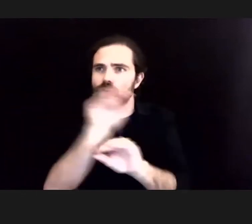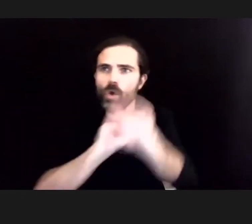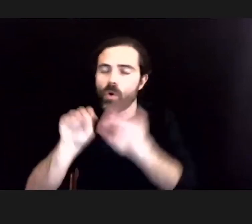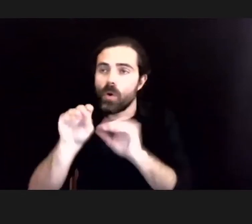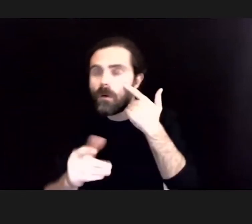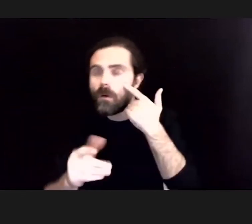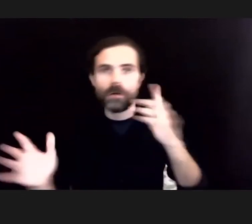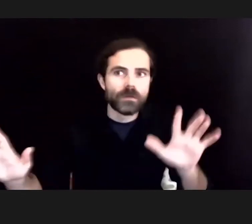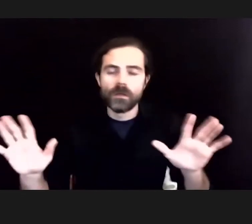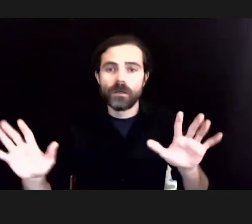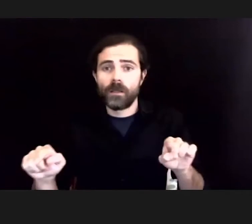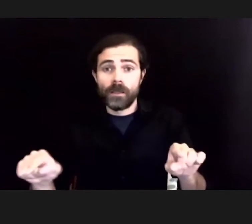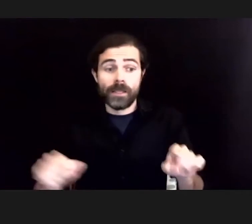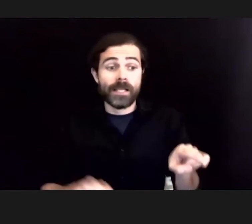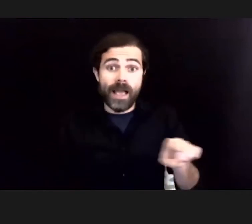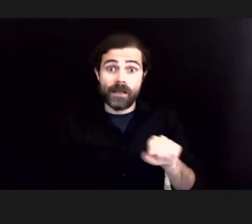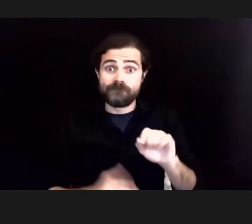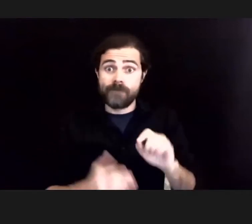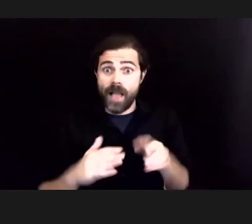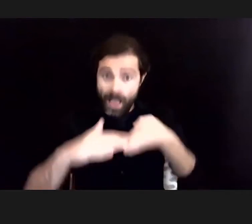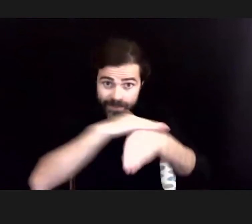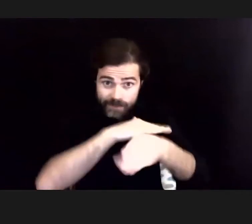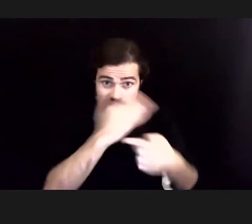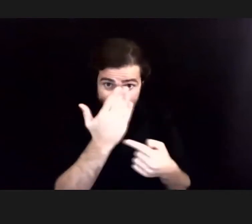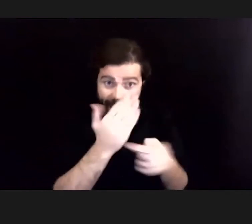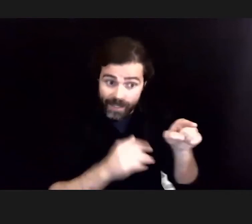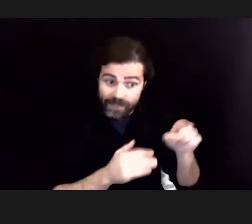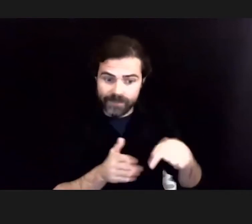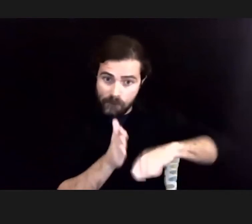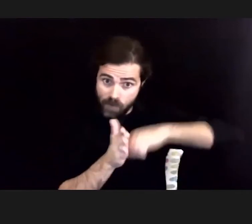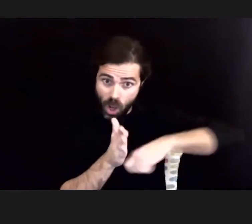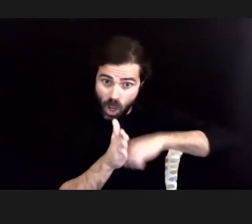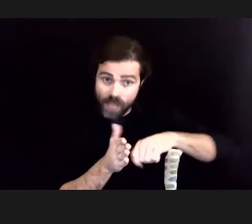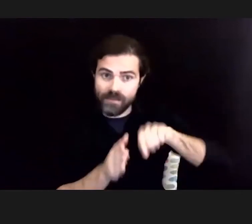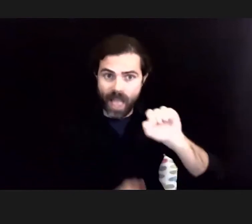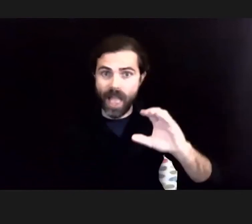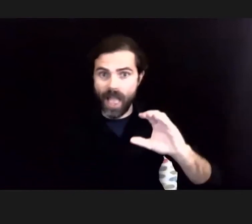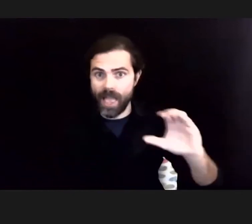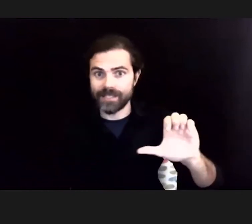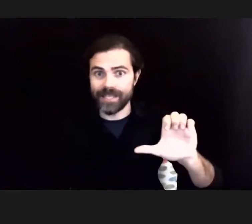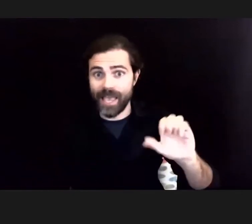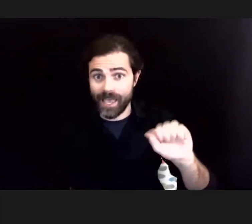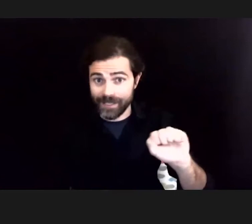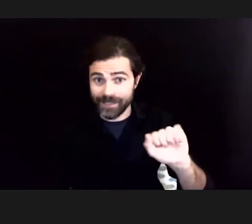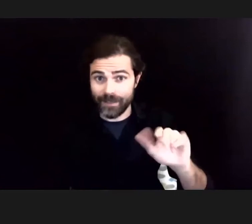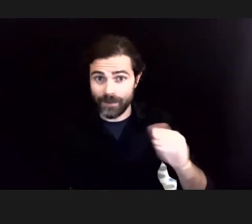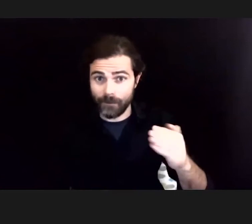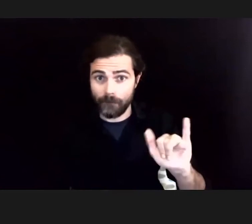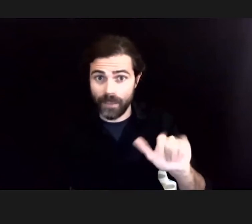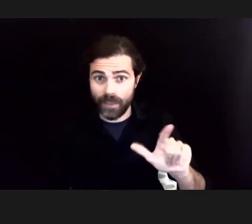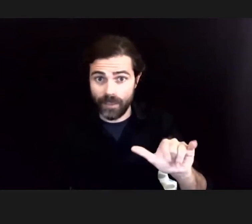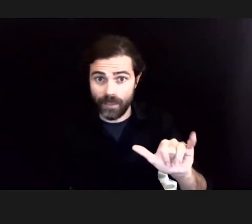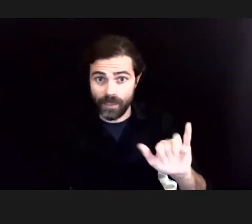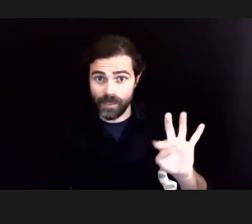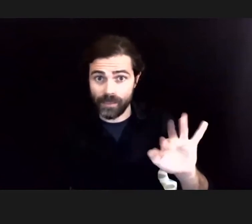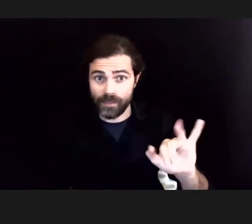tech will provide a very good source of information for them. And finally,